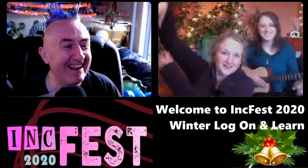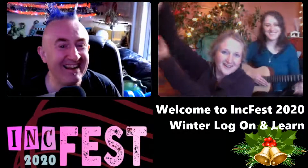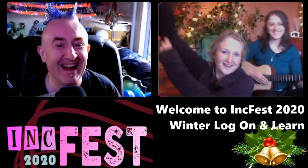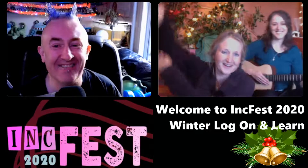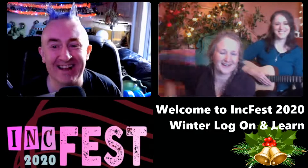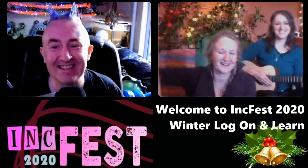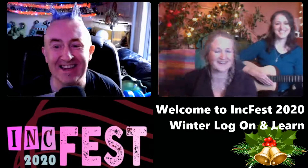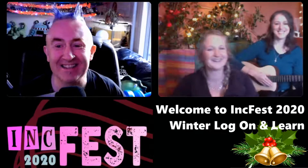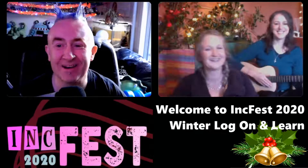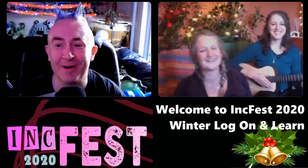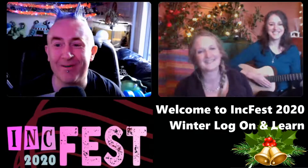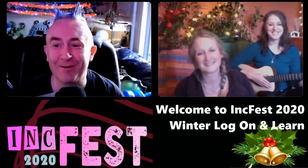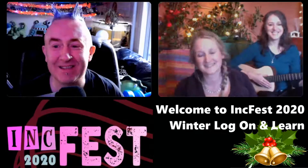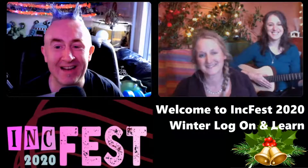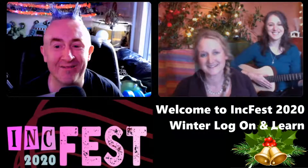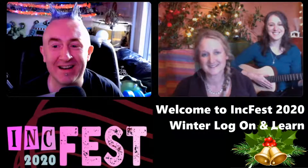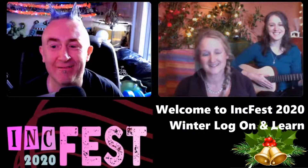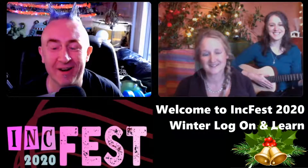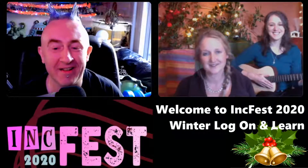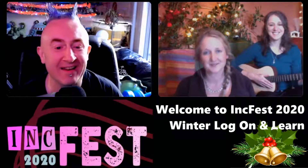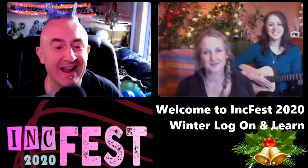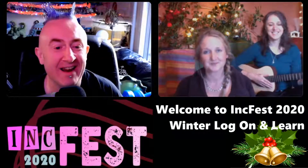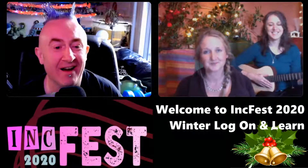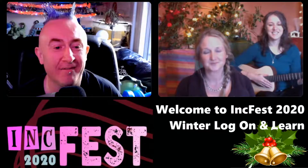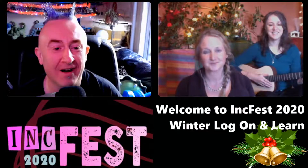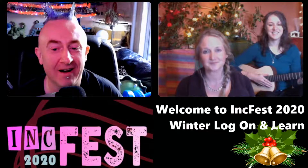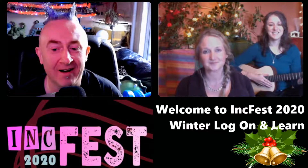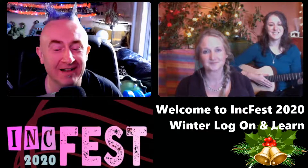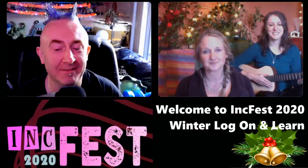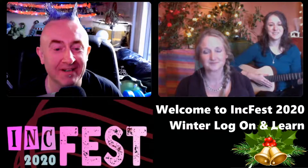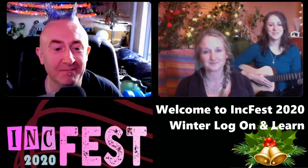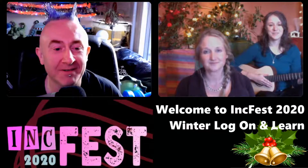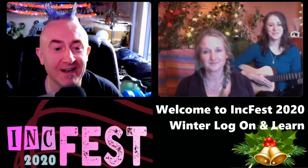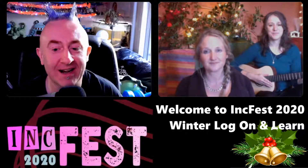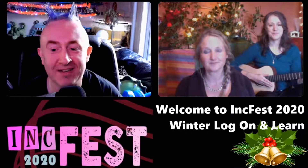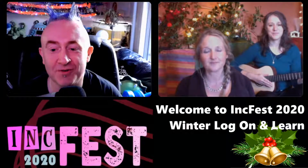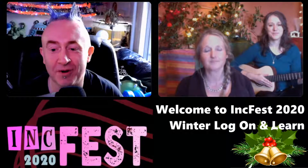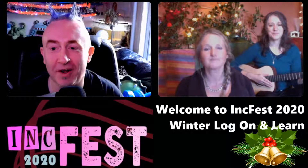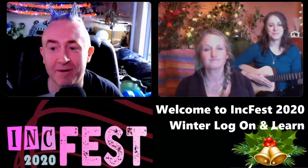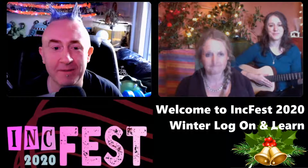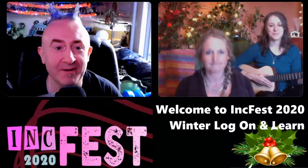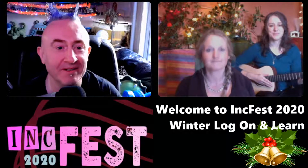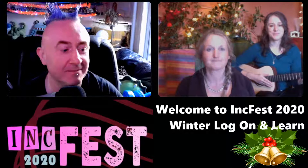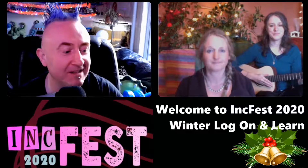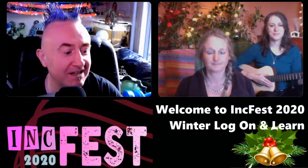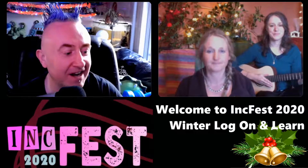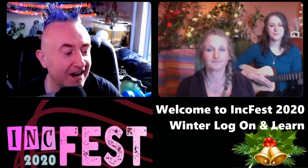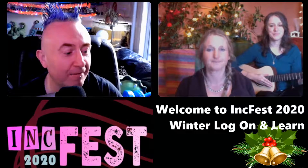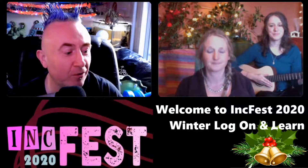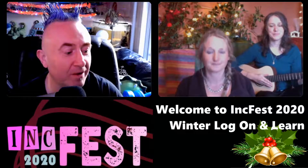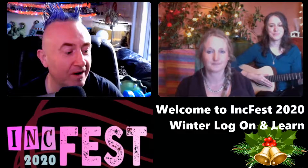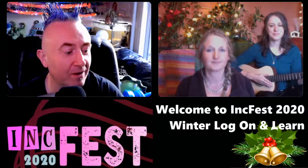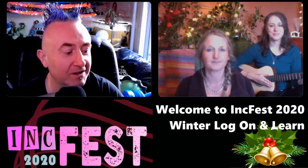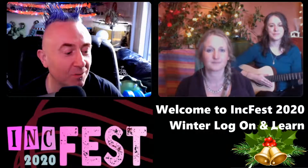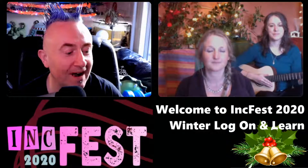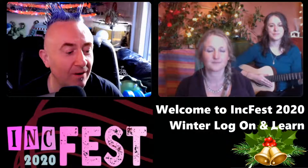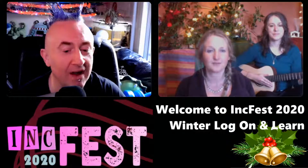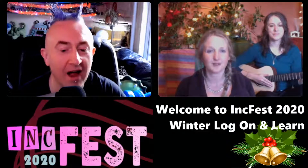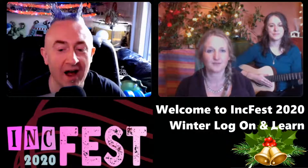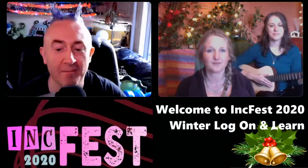Yeah, that's it. So we're all set and ready for another day of learning to make some music. And later on, I'm going to be doing some DJing for you as well. But the